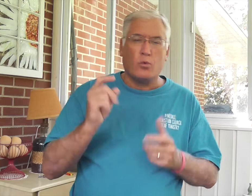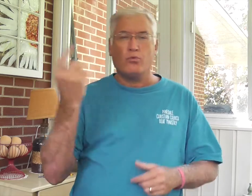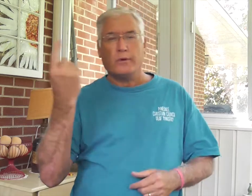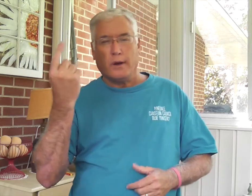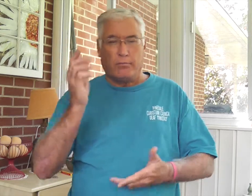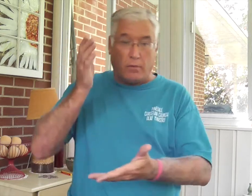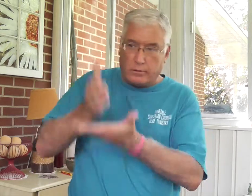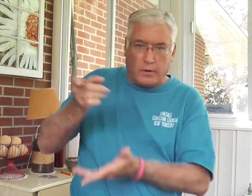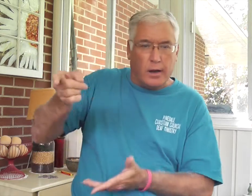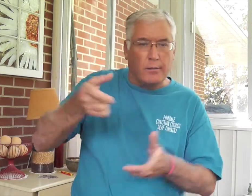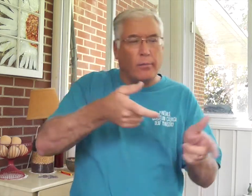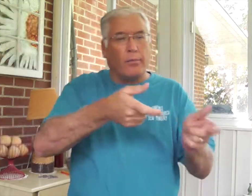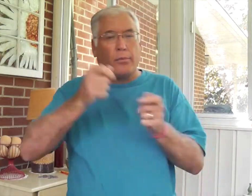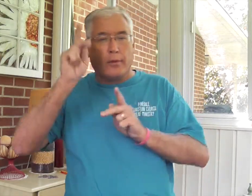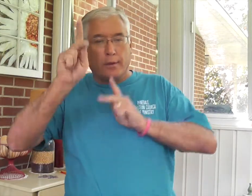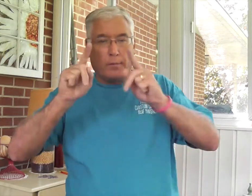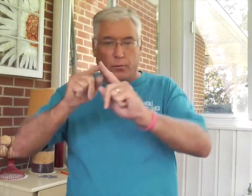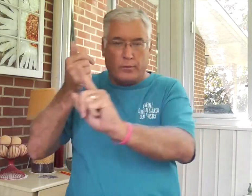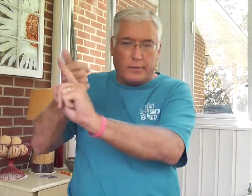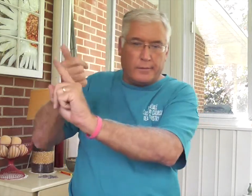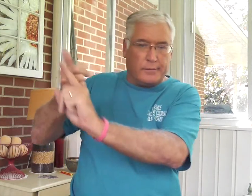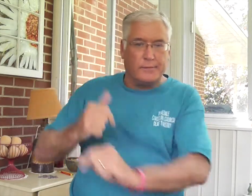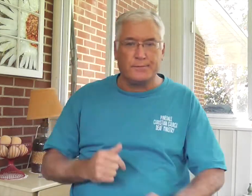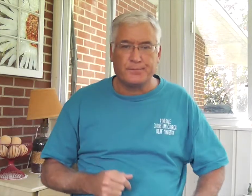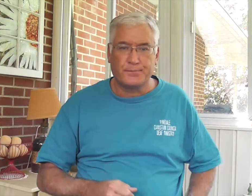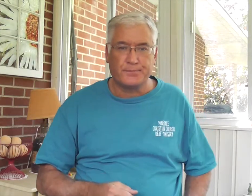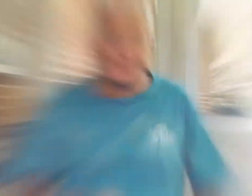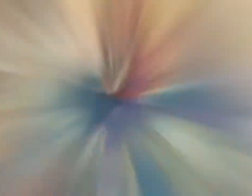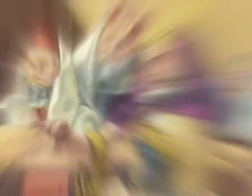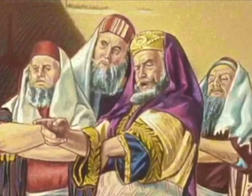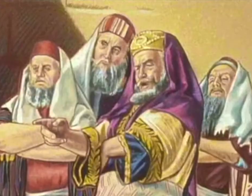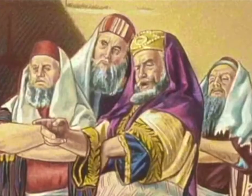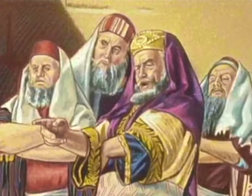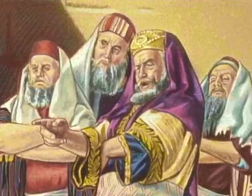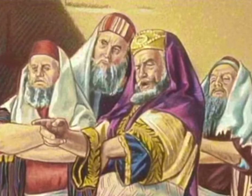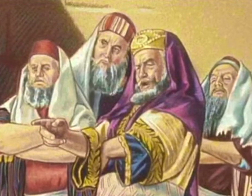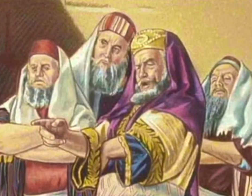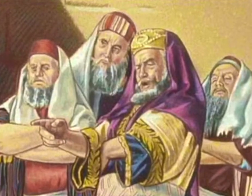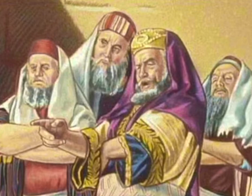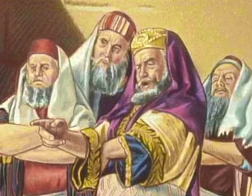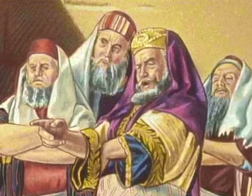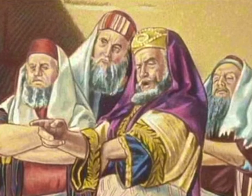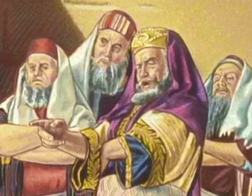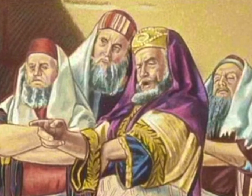The Pharisees, they wanted to stop people from being drawn to Jesus.